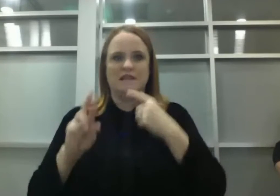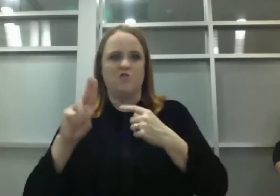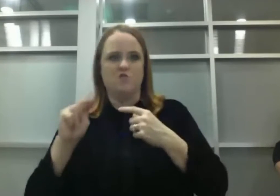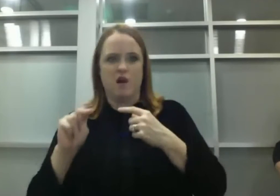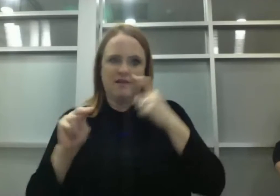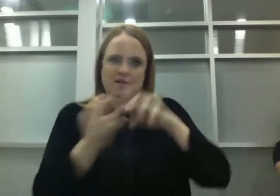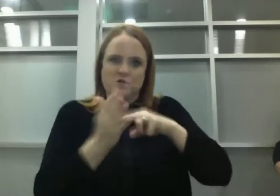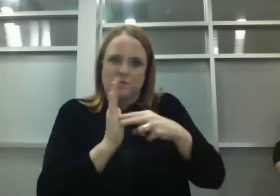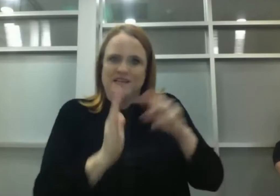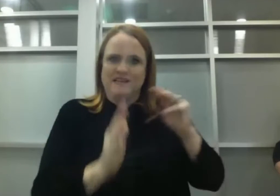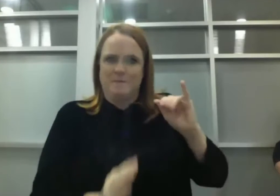What is the